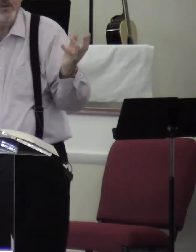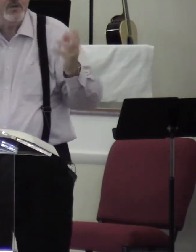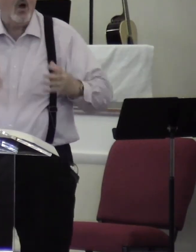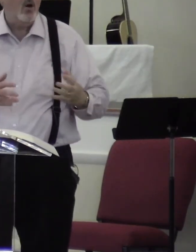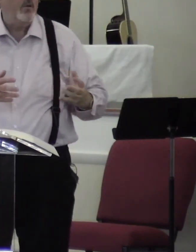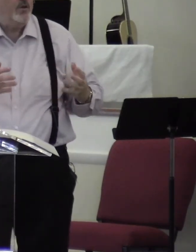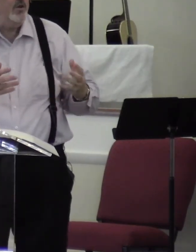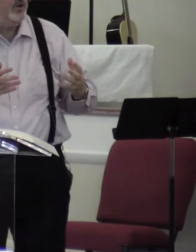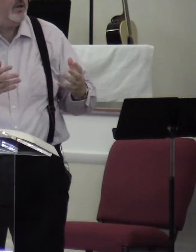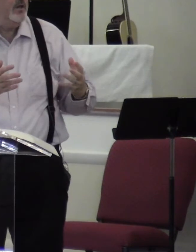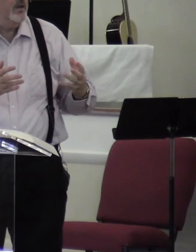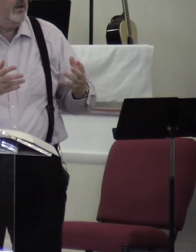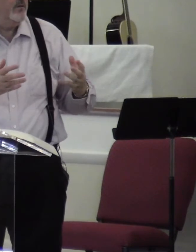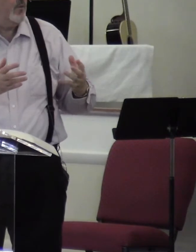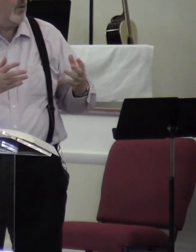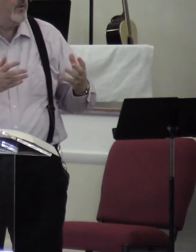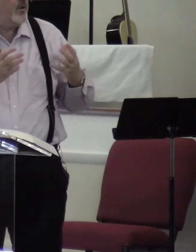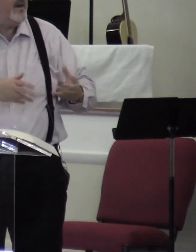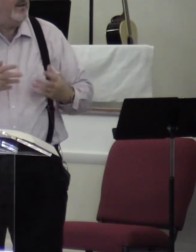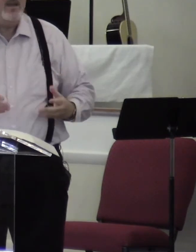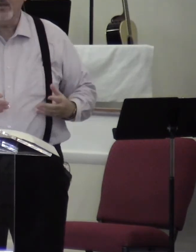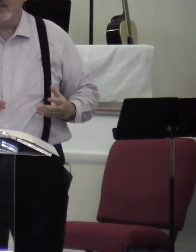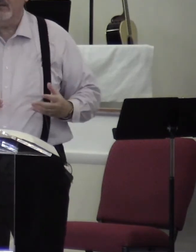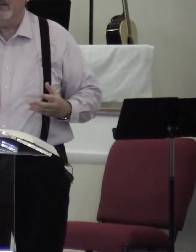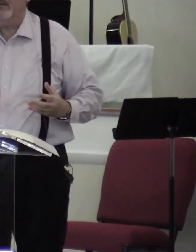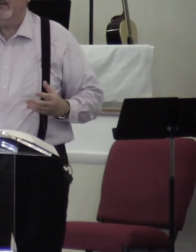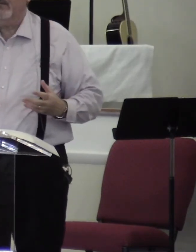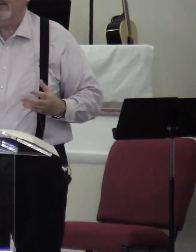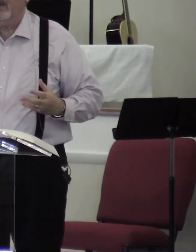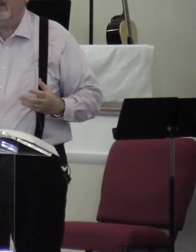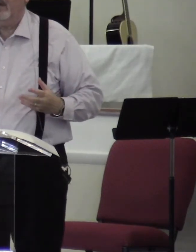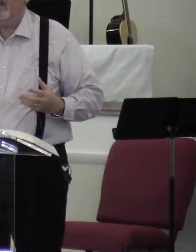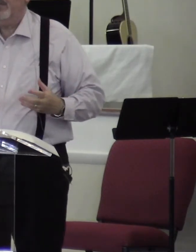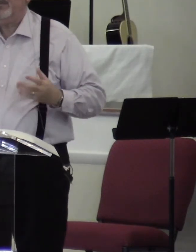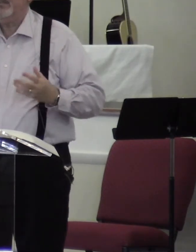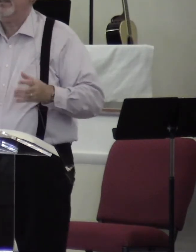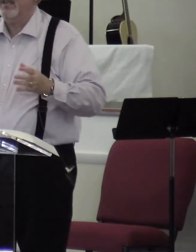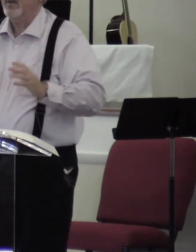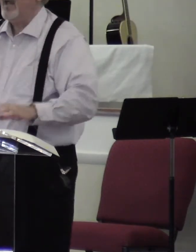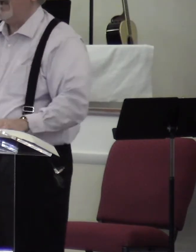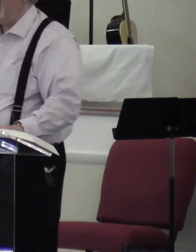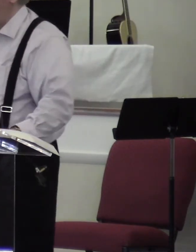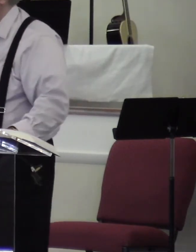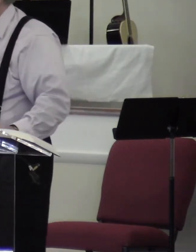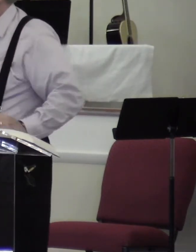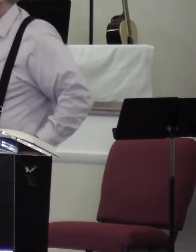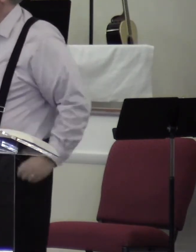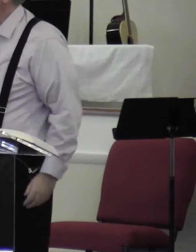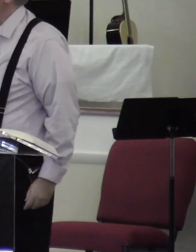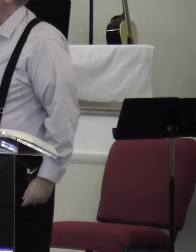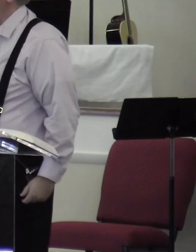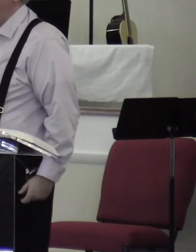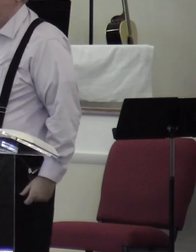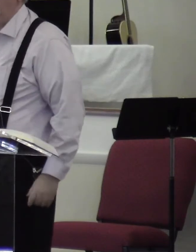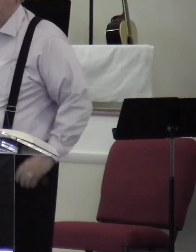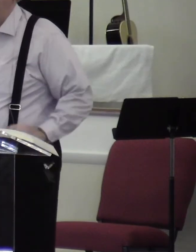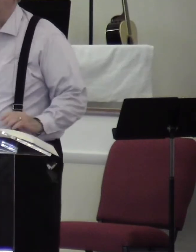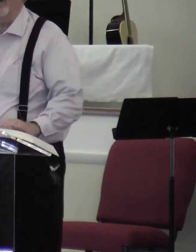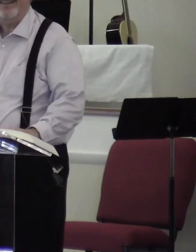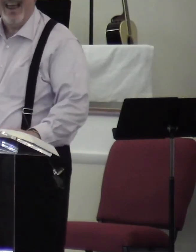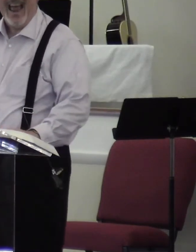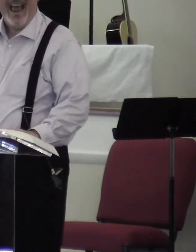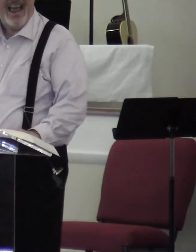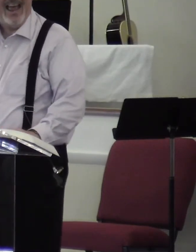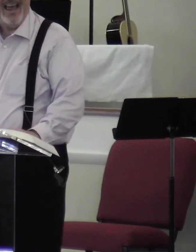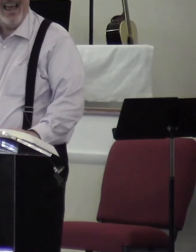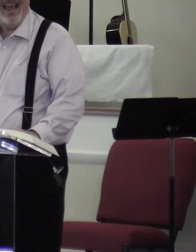see, that puts us all on the hook for the Great Commission. But Jesus says, okay, I told you what to do now, but don't go do